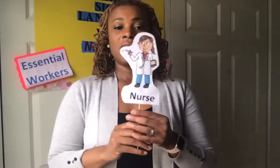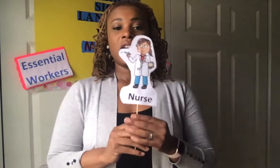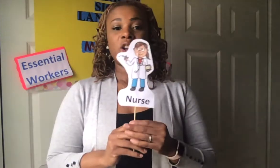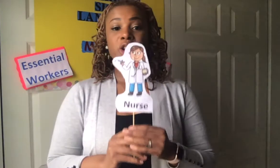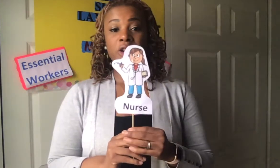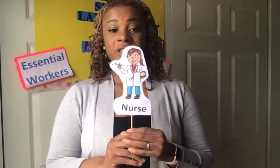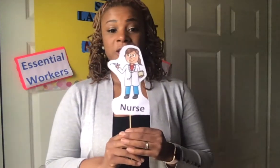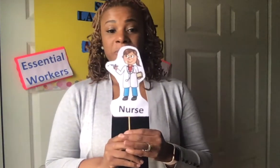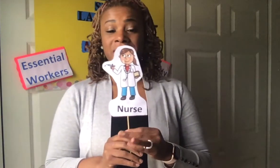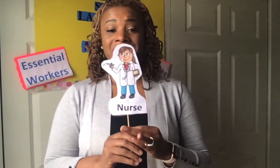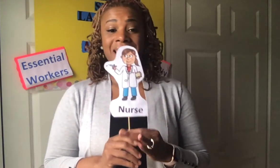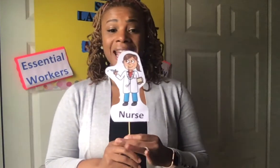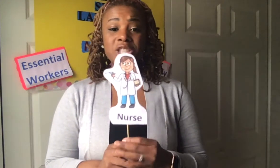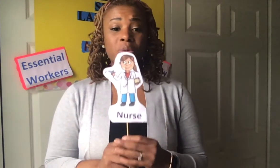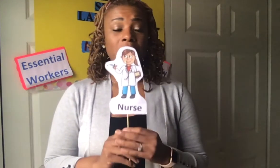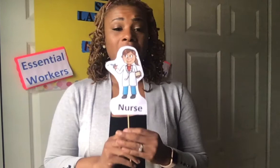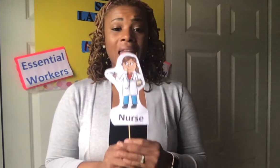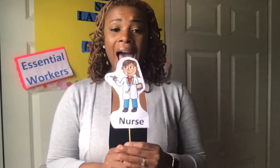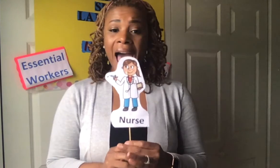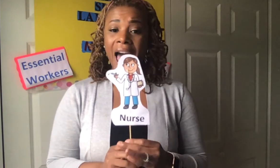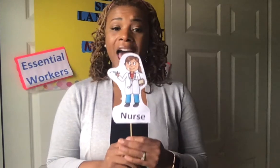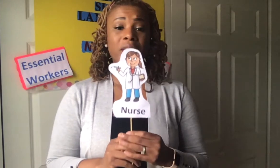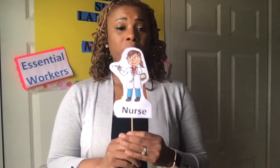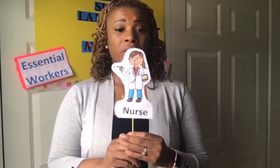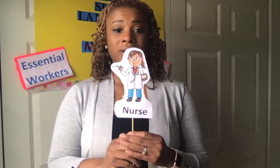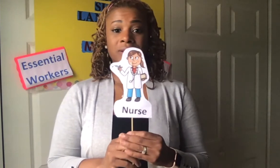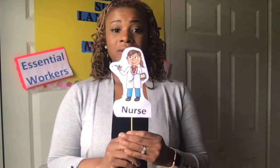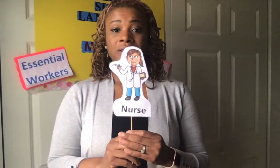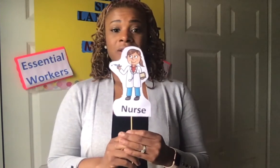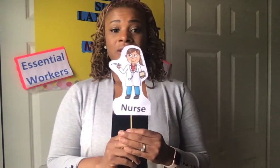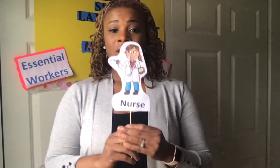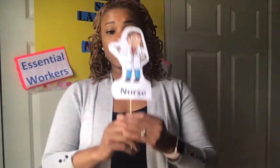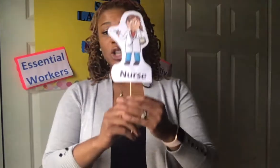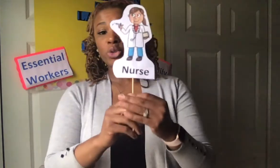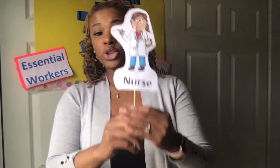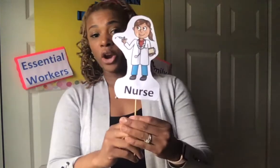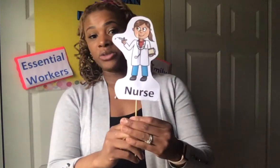And nurses, because they do a lot of work. So nurse.